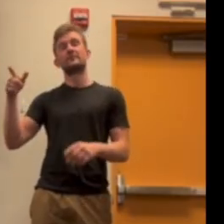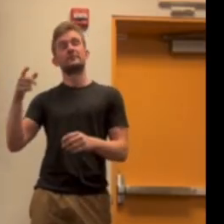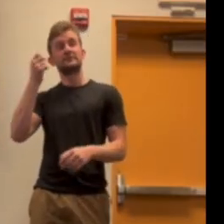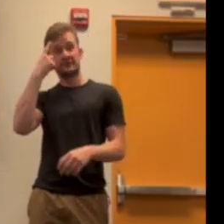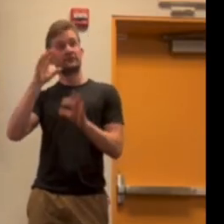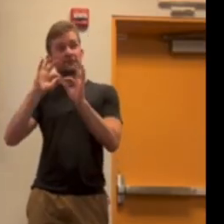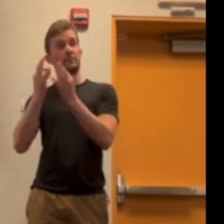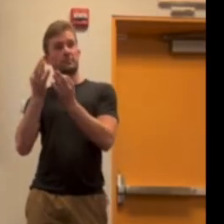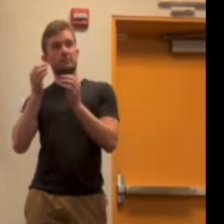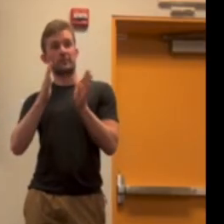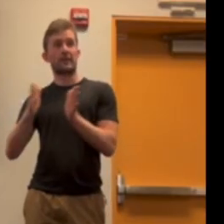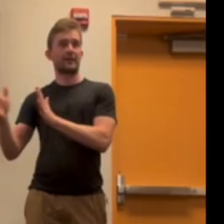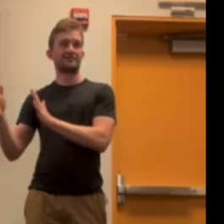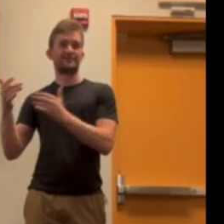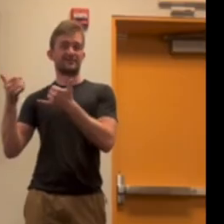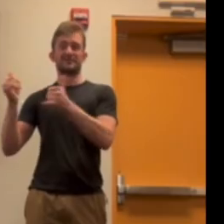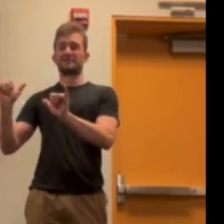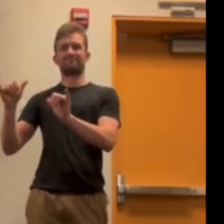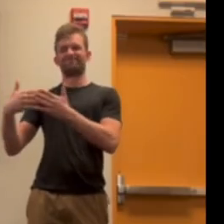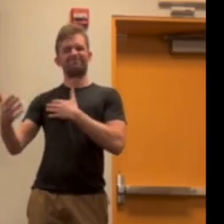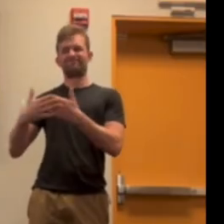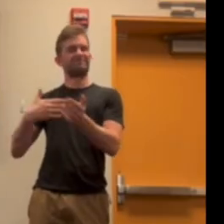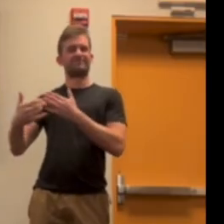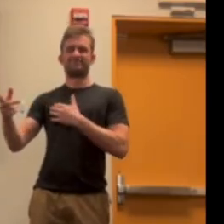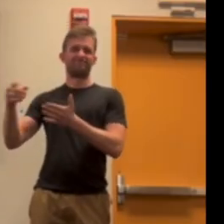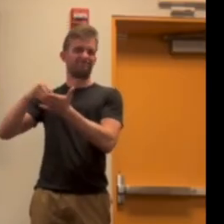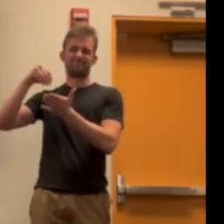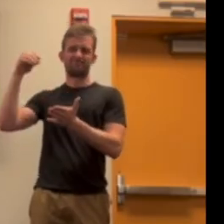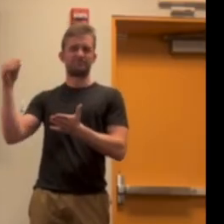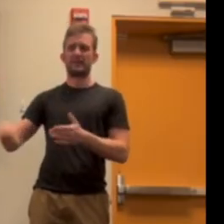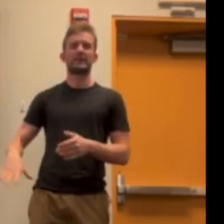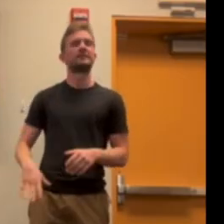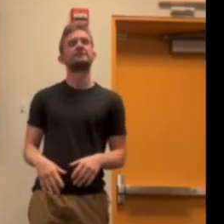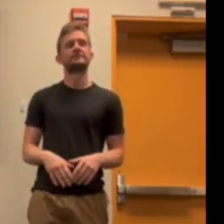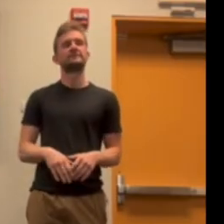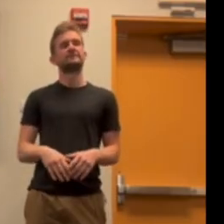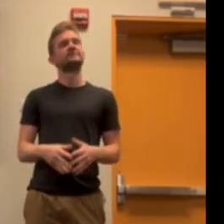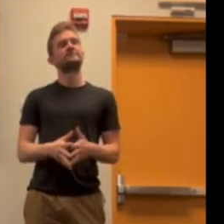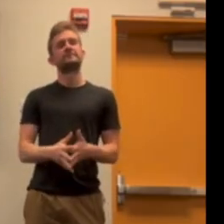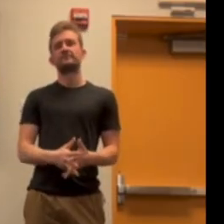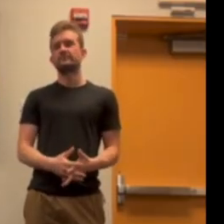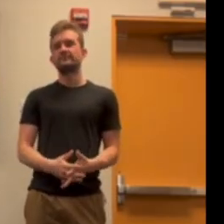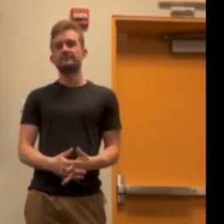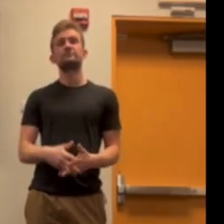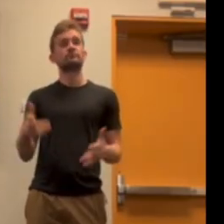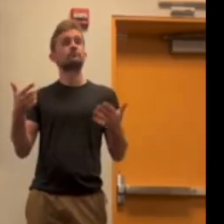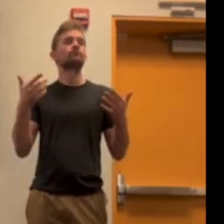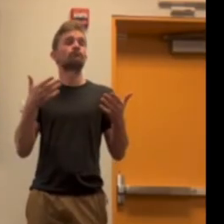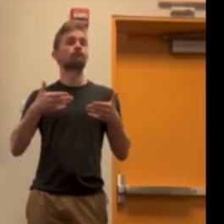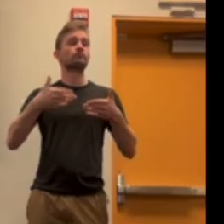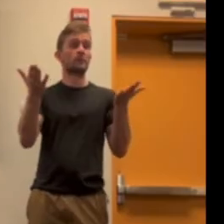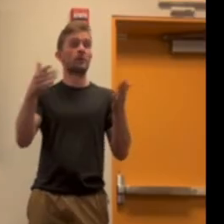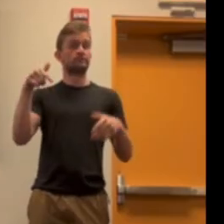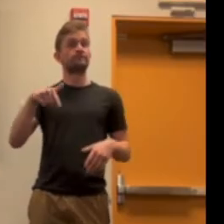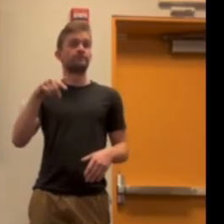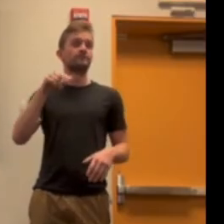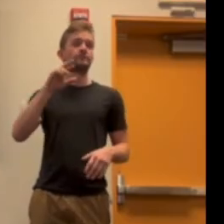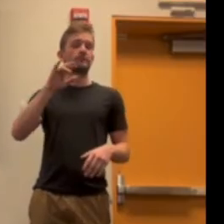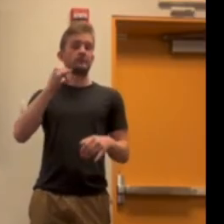still, I think it's $95 for not the family plan. Yeah, so take advantage of that as much as you possibly can. And